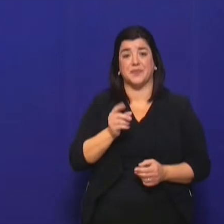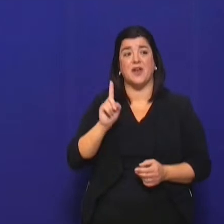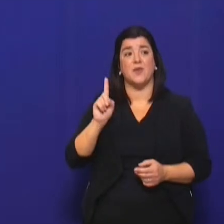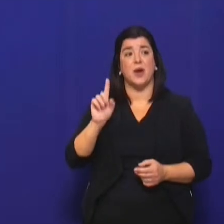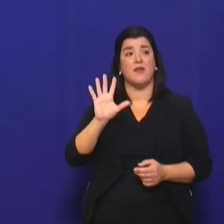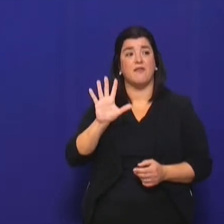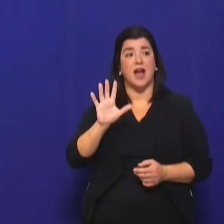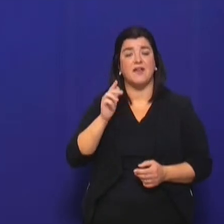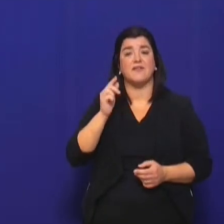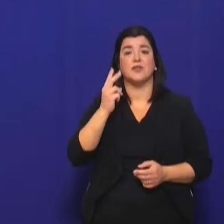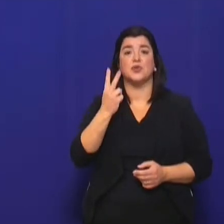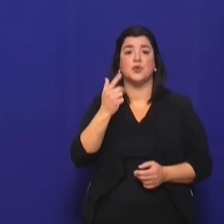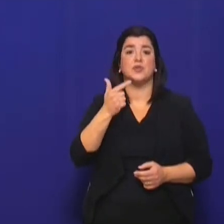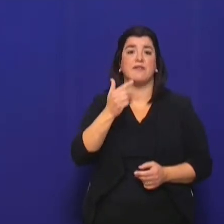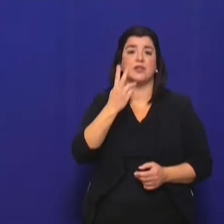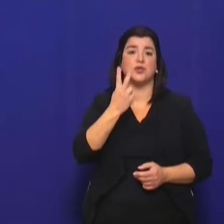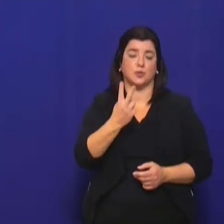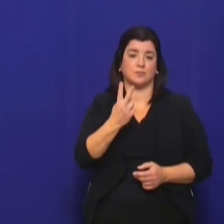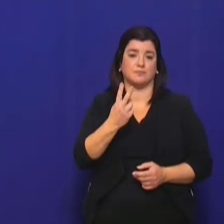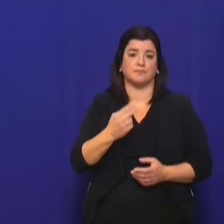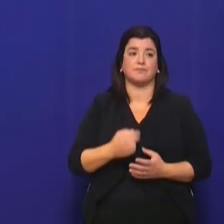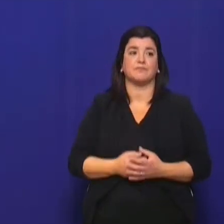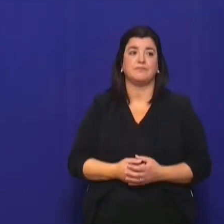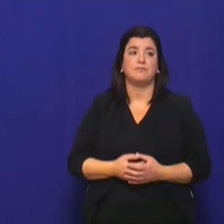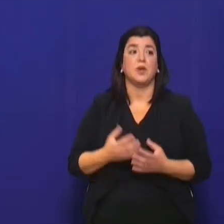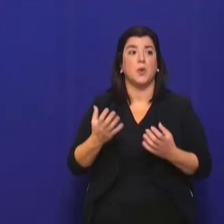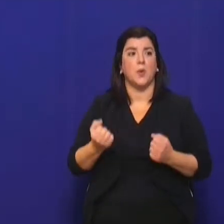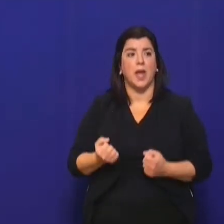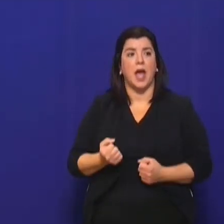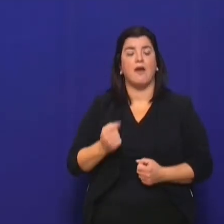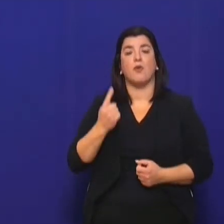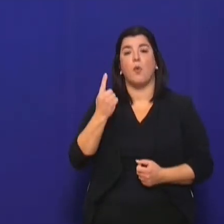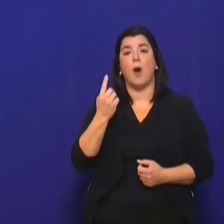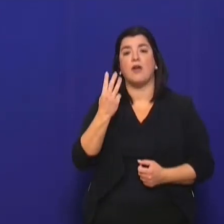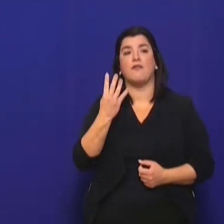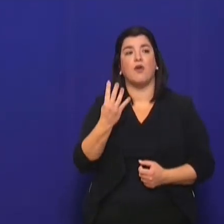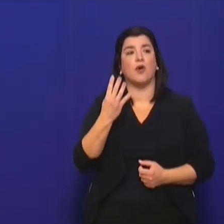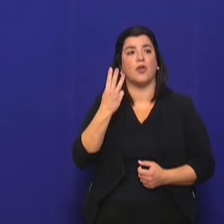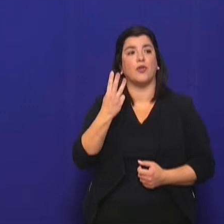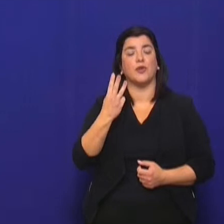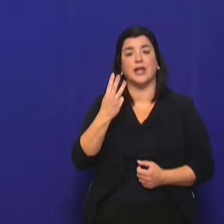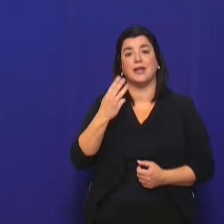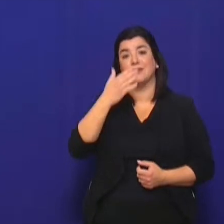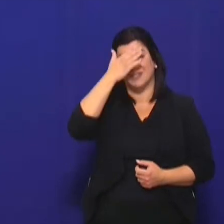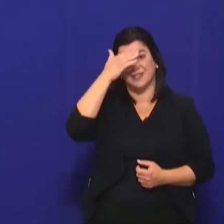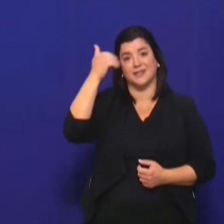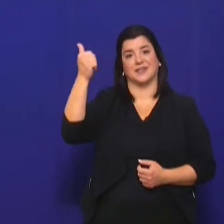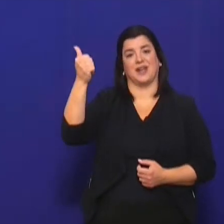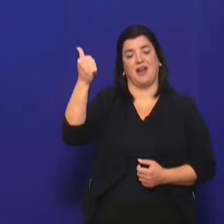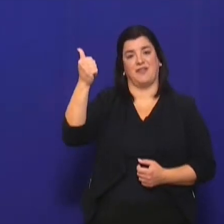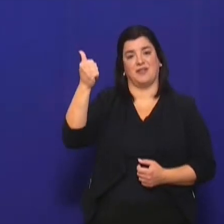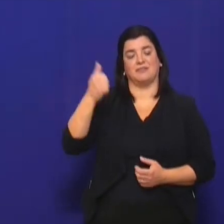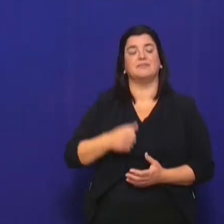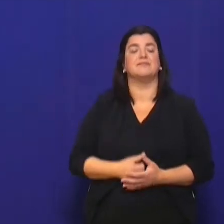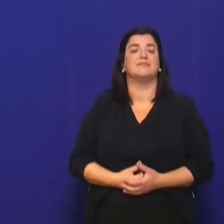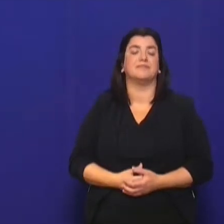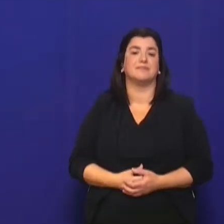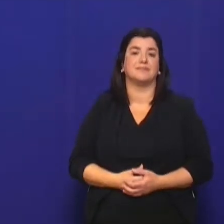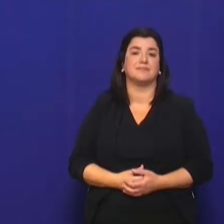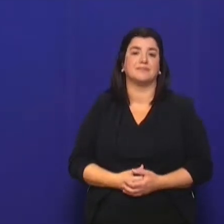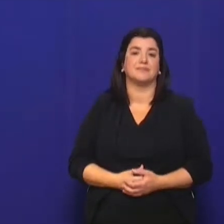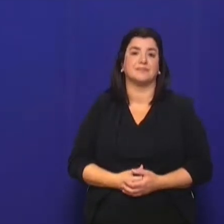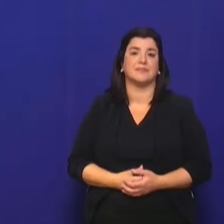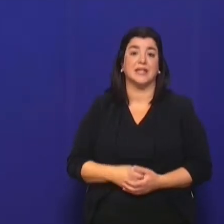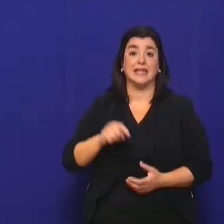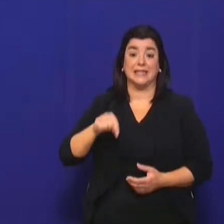15,272. We also had 143 persons who recovered, so the total number of recoveries is 12,393.